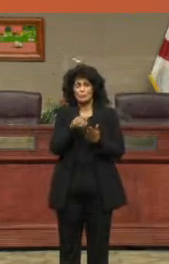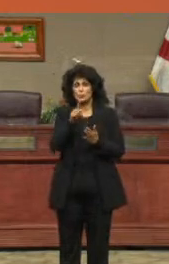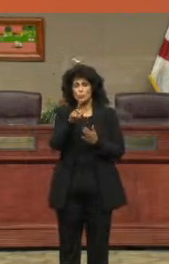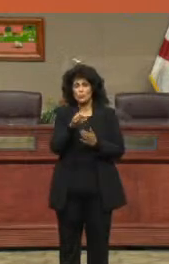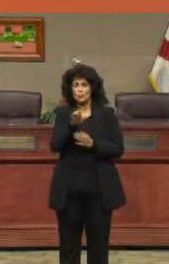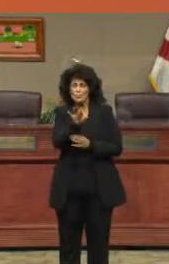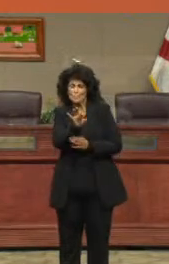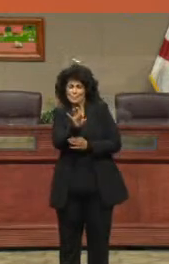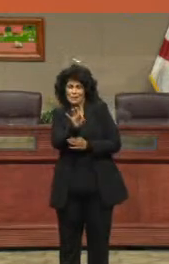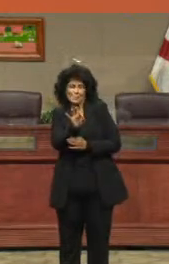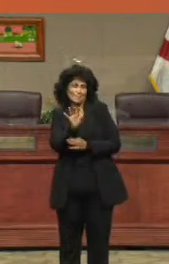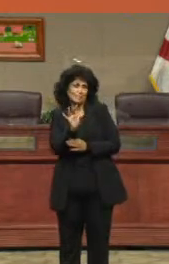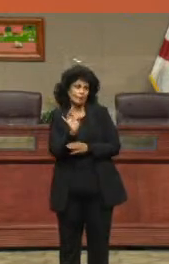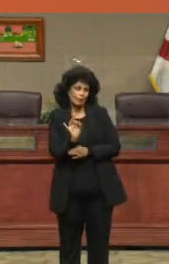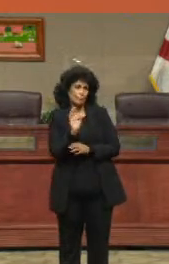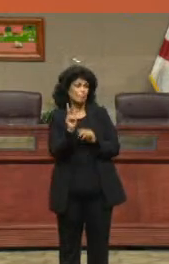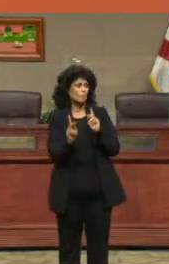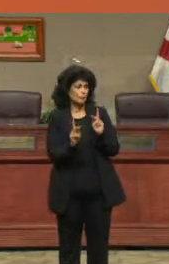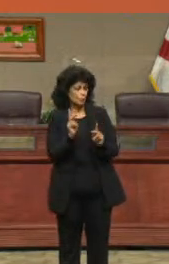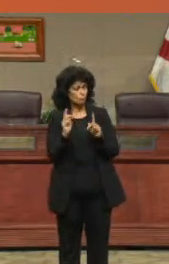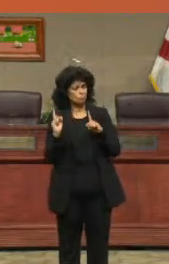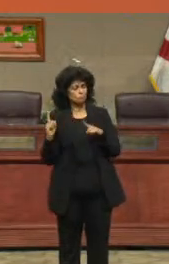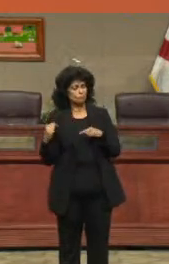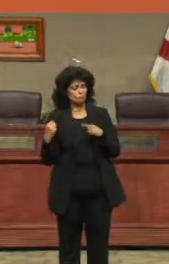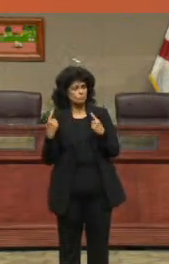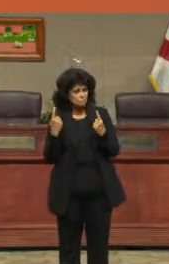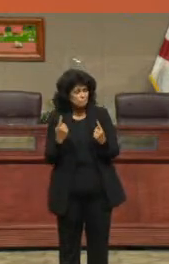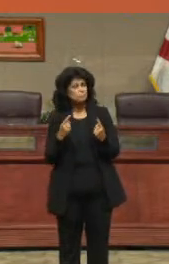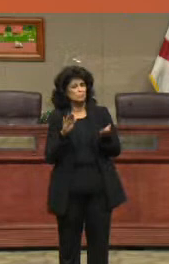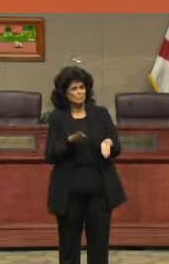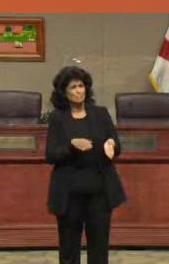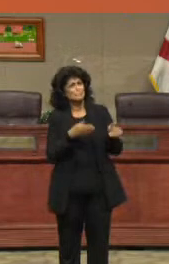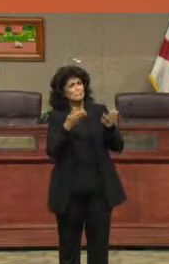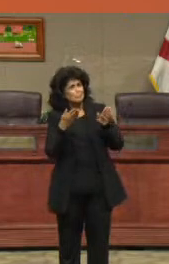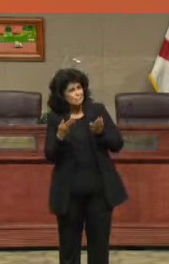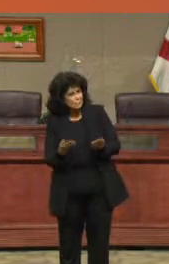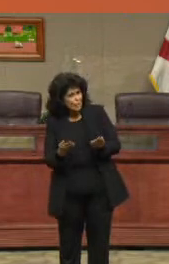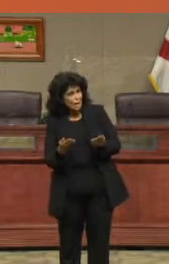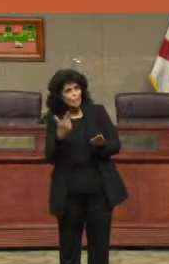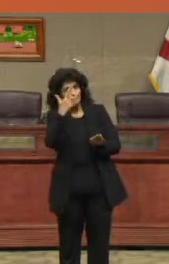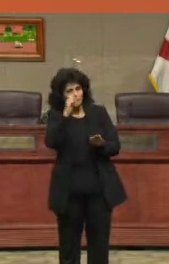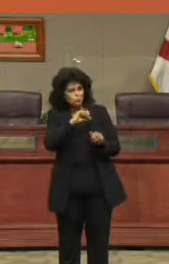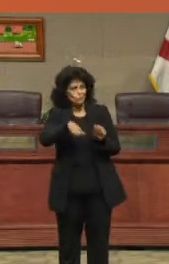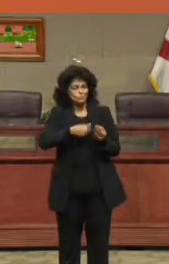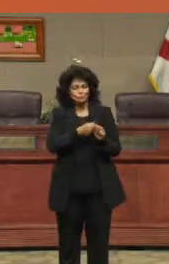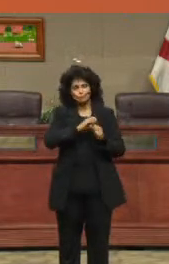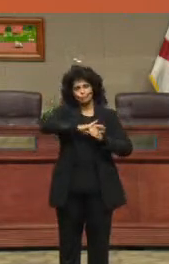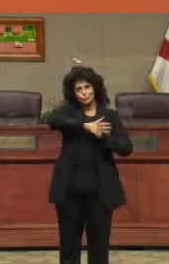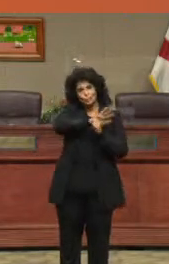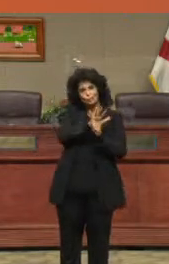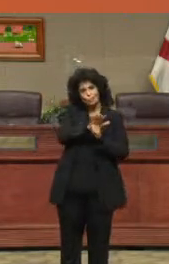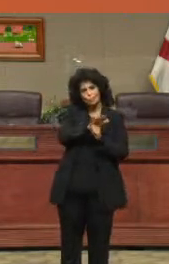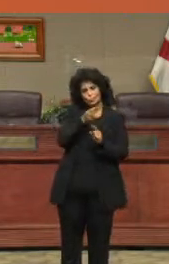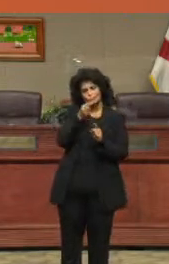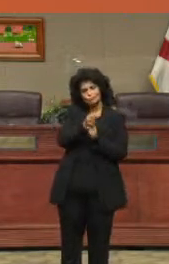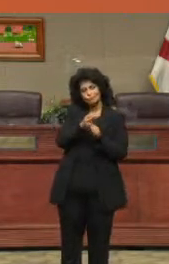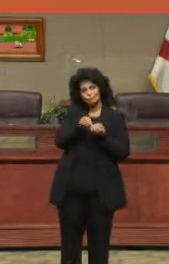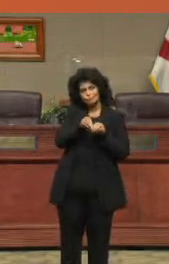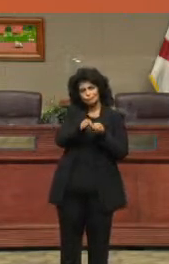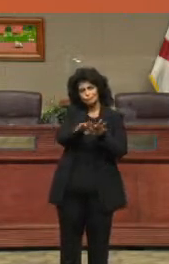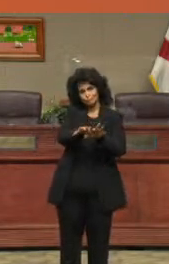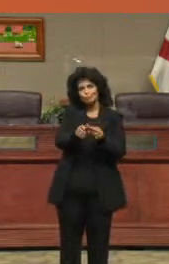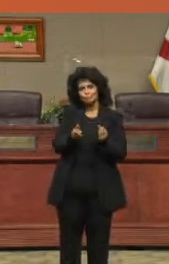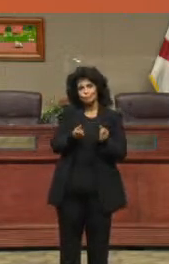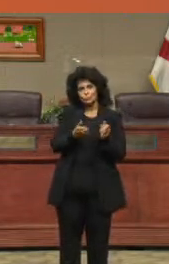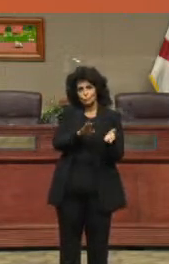1,198 persons have died of the novel coronavirus within our community. Our 14-day positivity